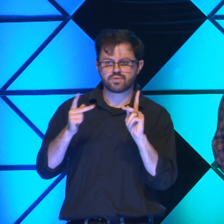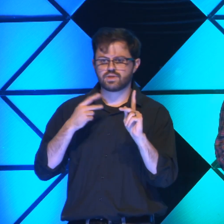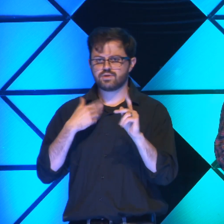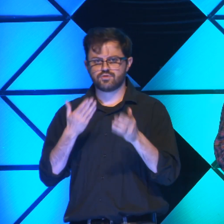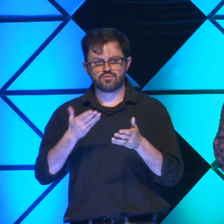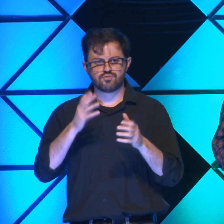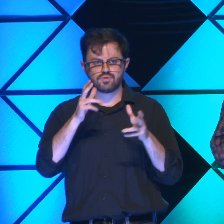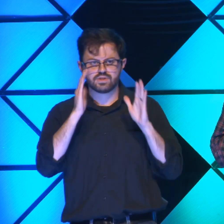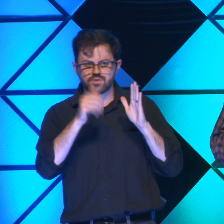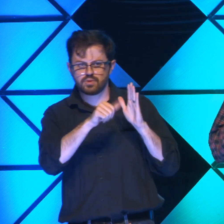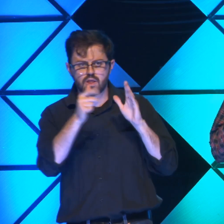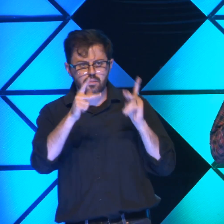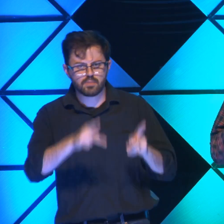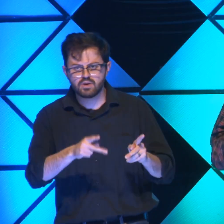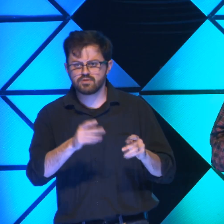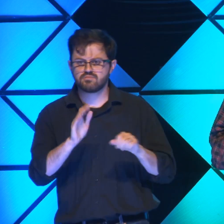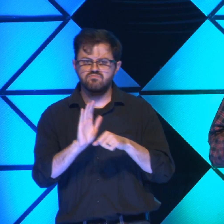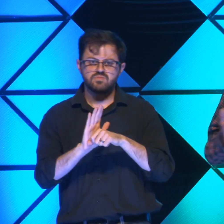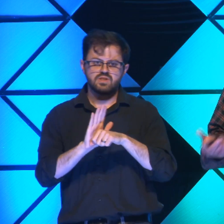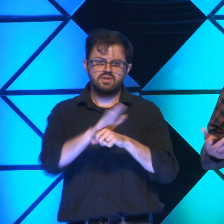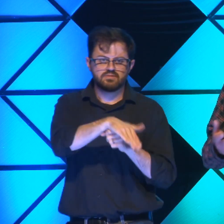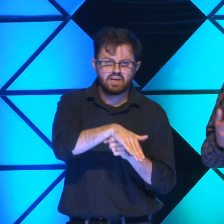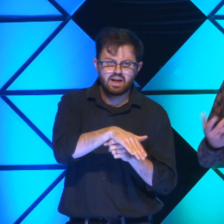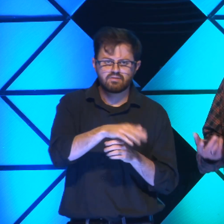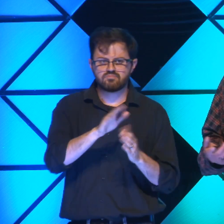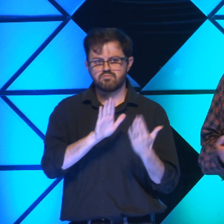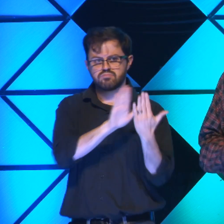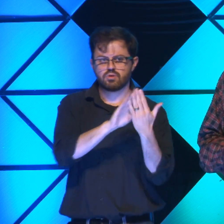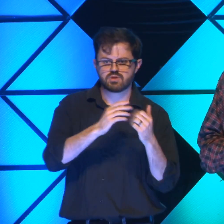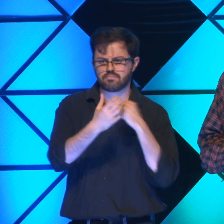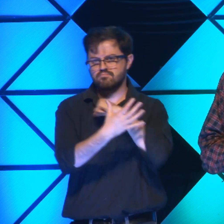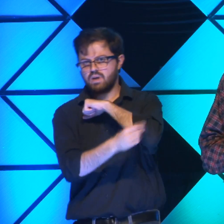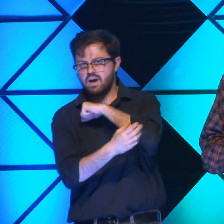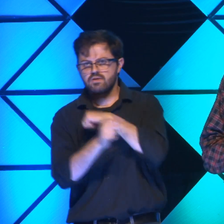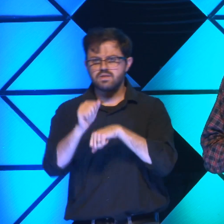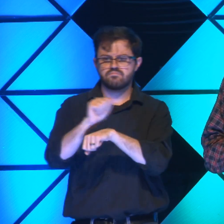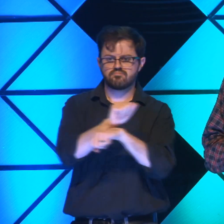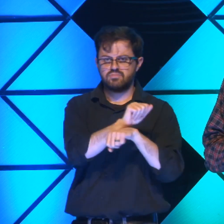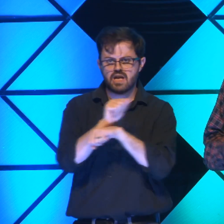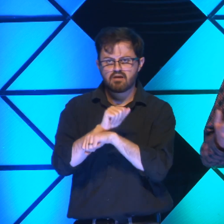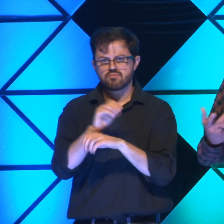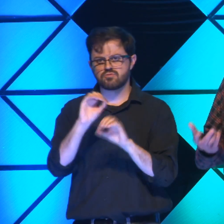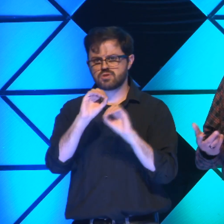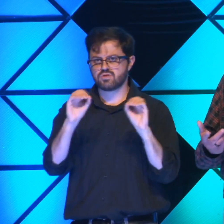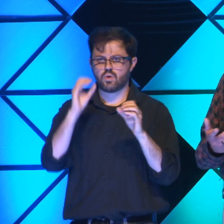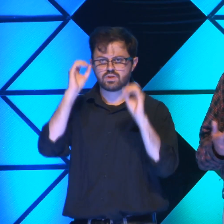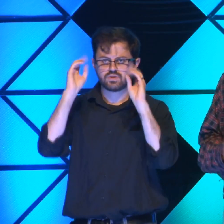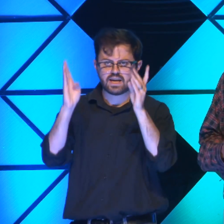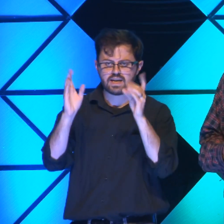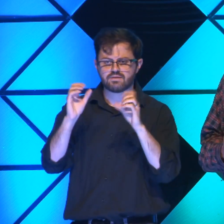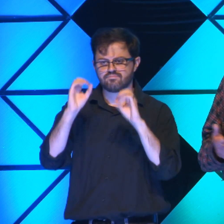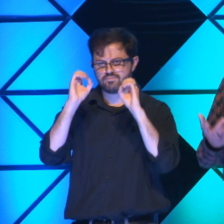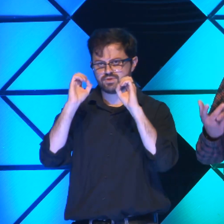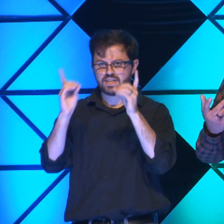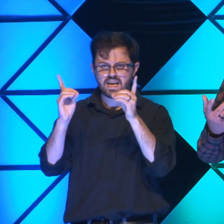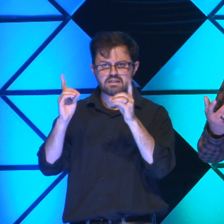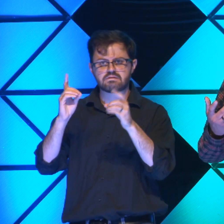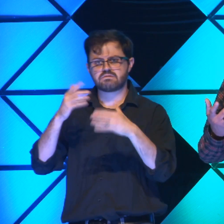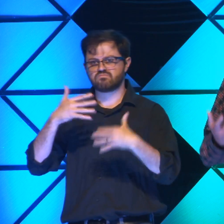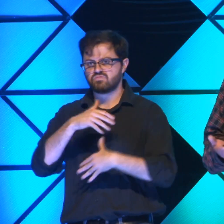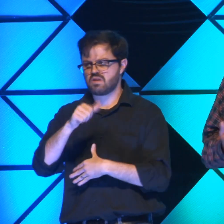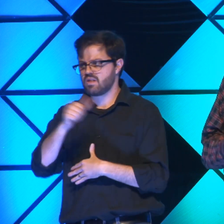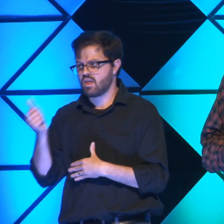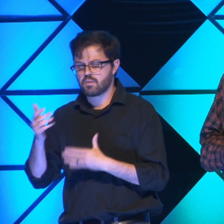tackling poverty or slavery, education, the fear of the other. Maybe that's helping someone to